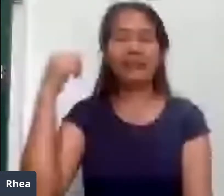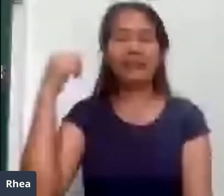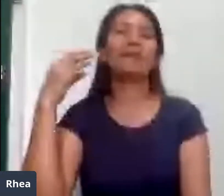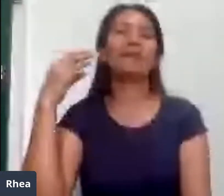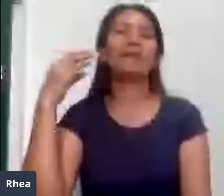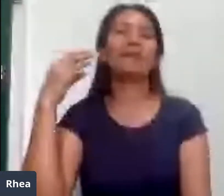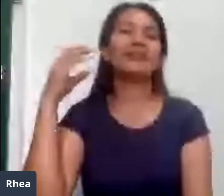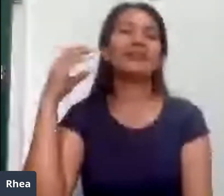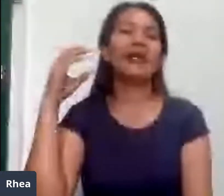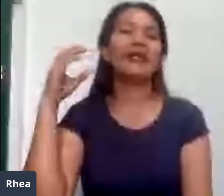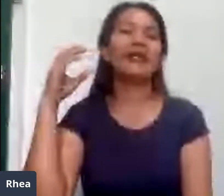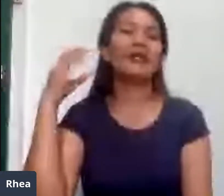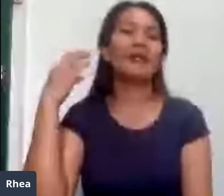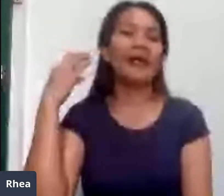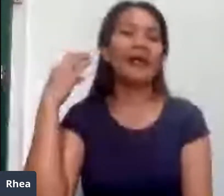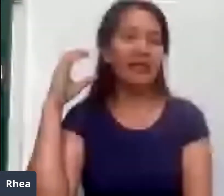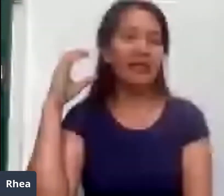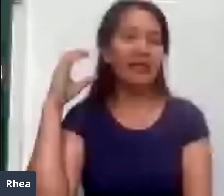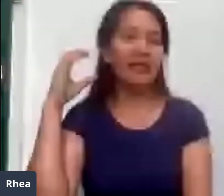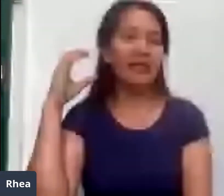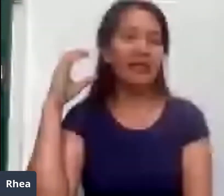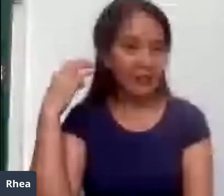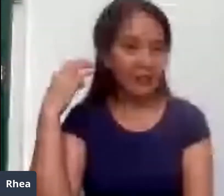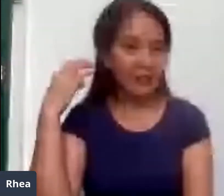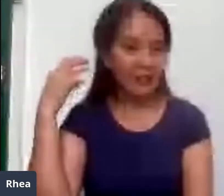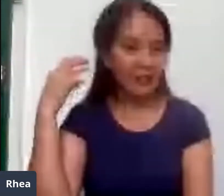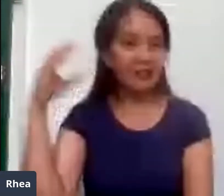Cousin, pinsang babae,